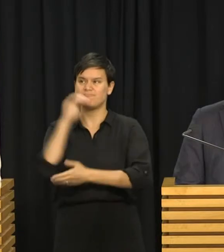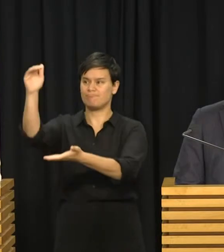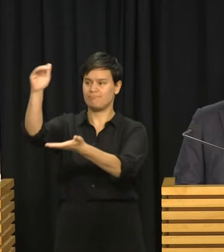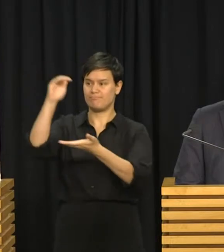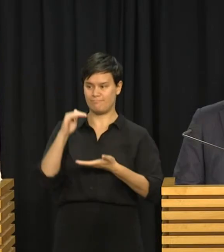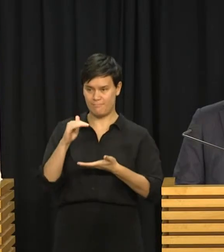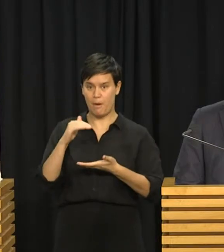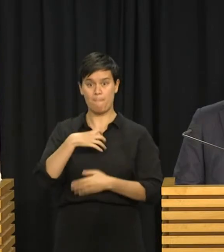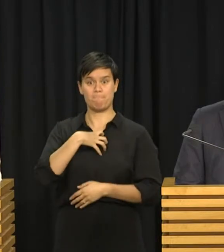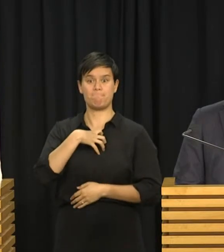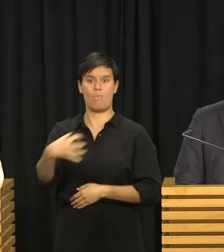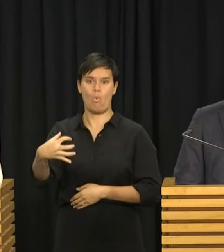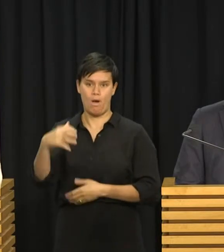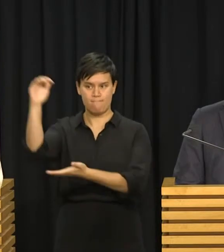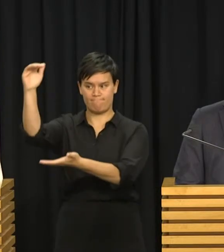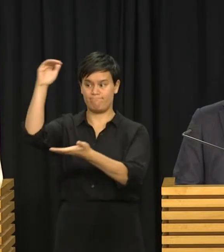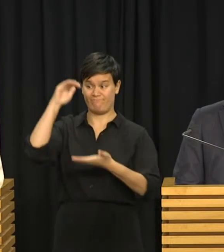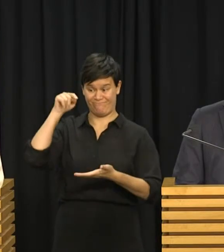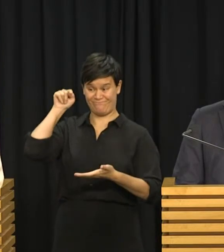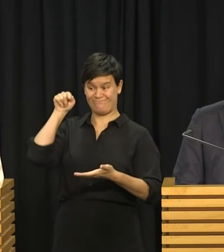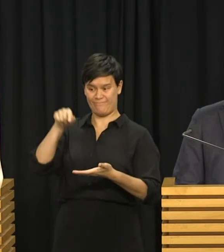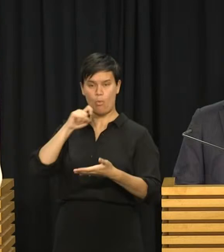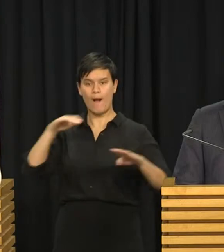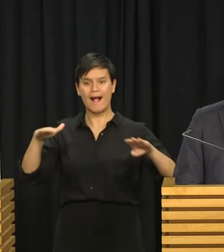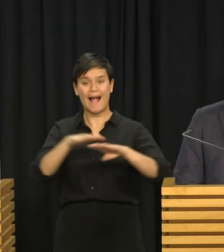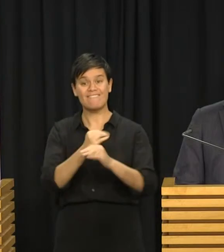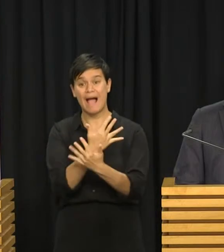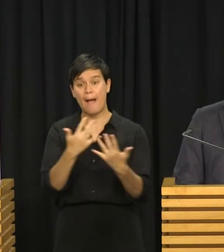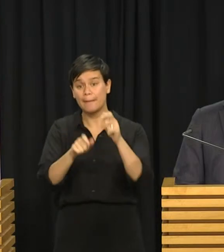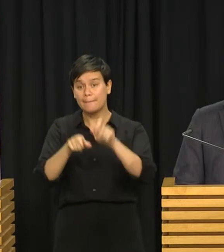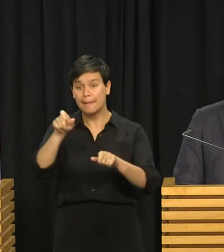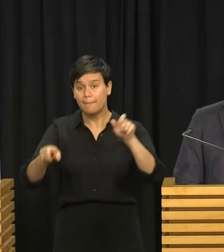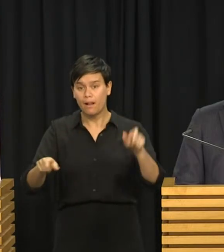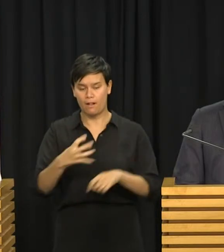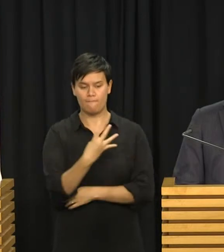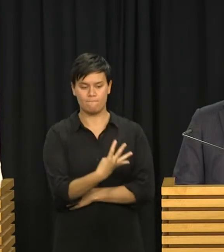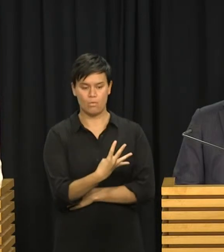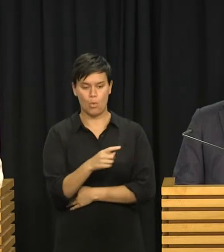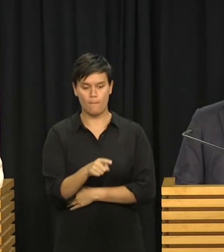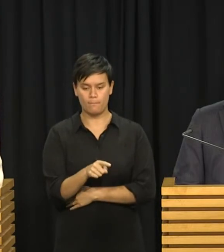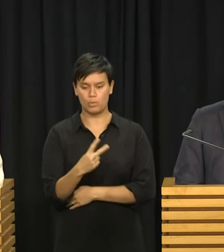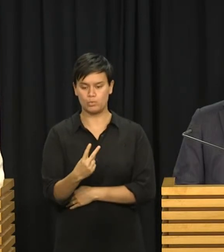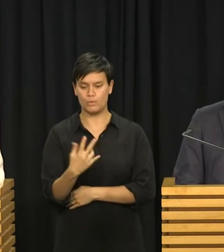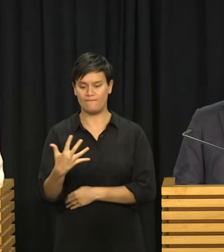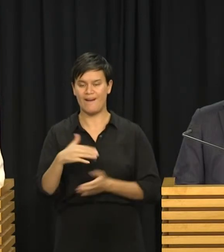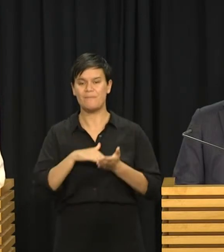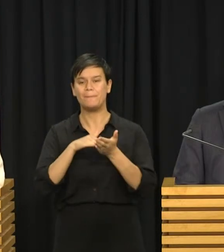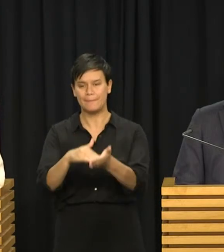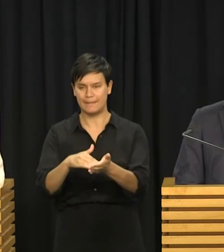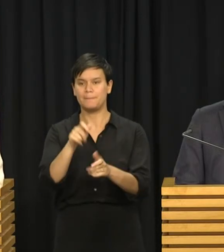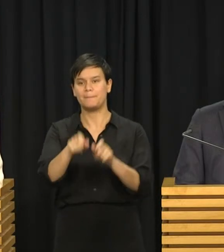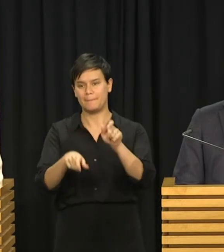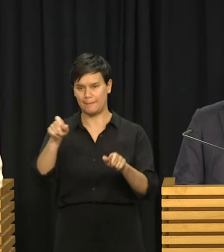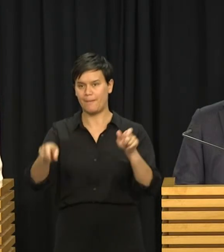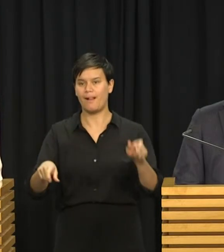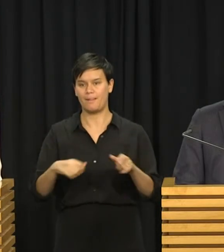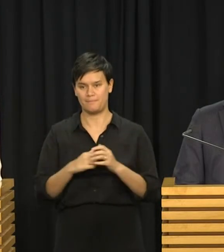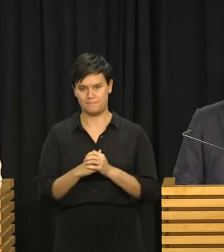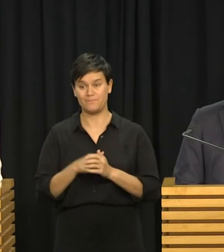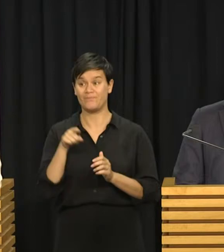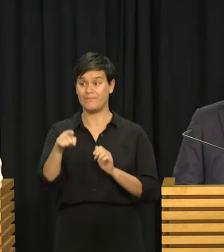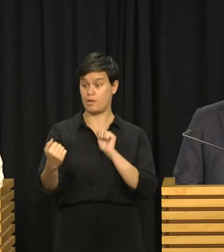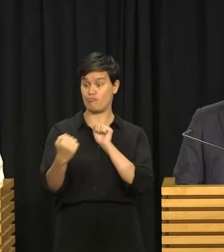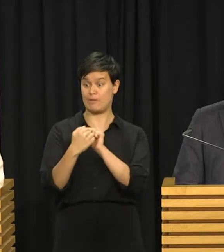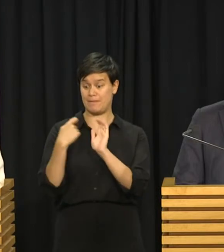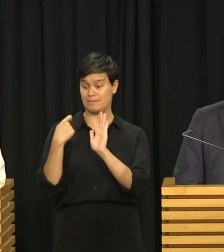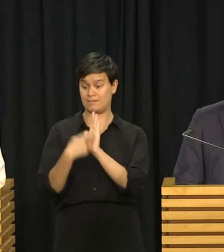vaccine. The extra doses will be enough to vaccinate 4.25 million people. Our additional advance purchase agreement was